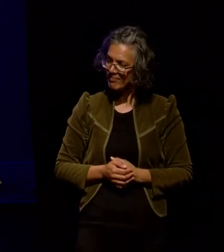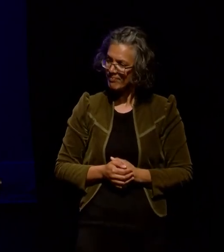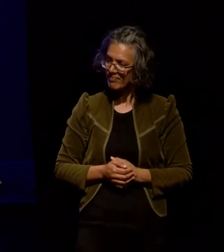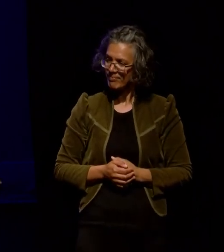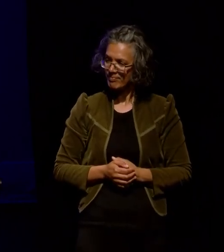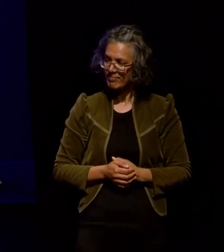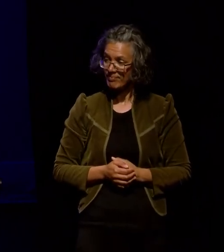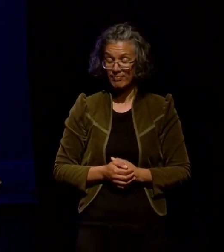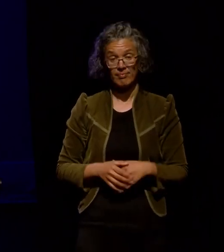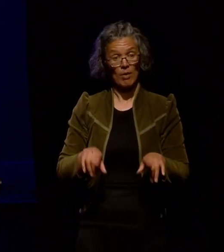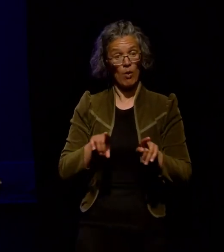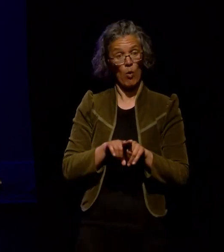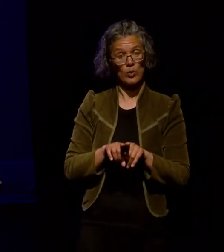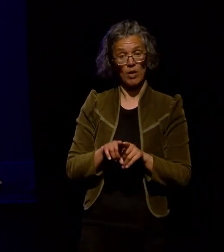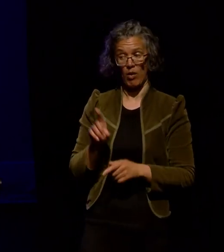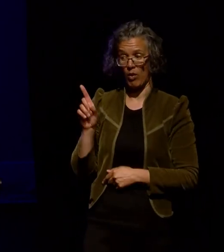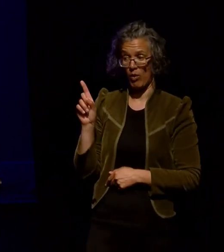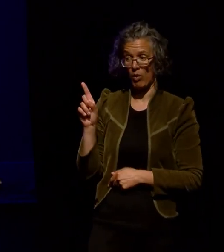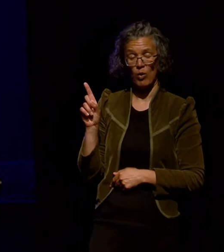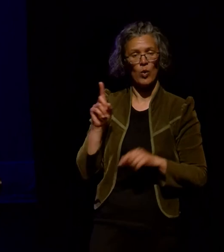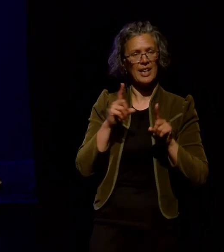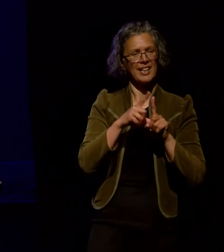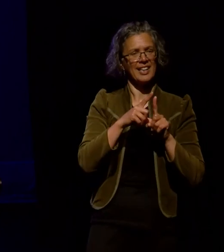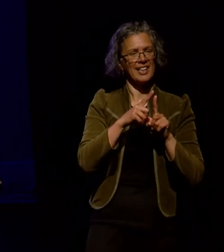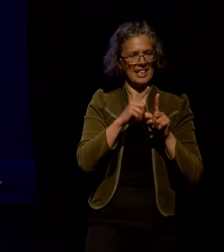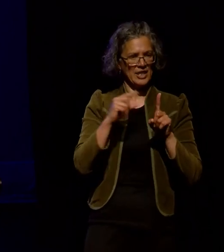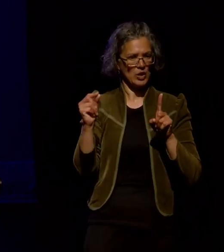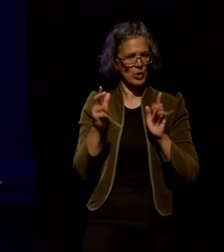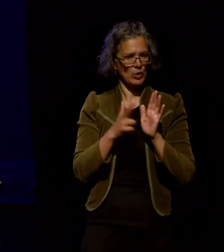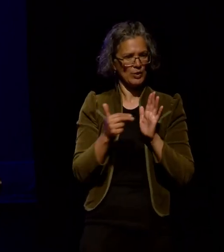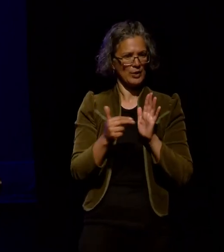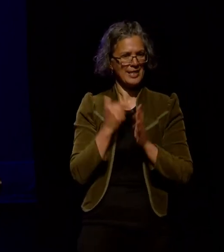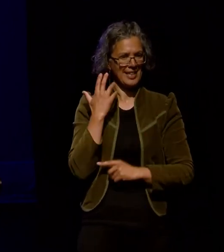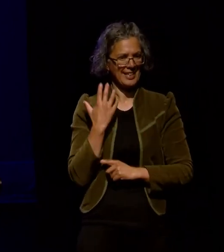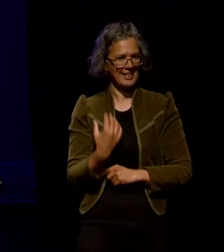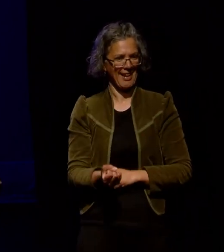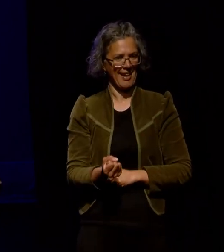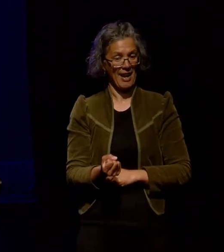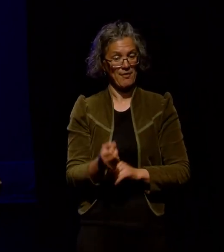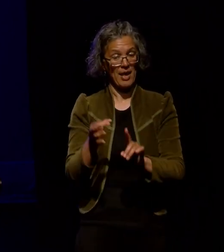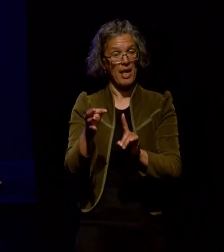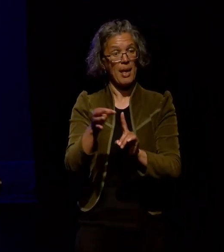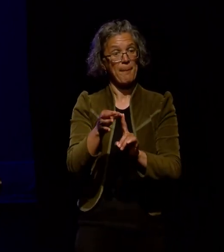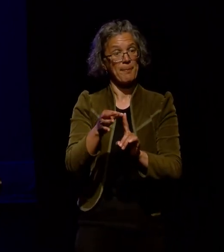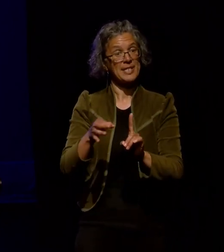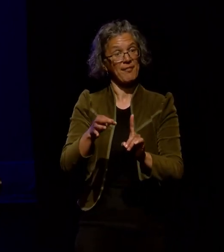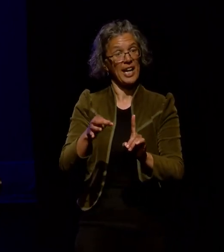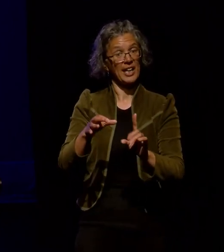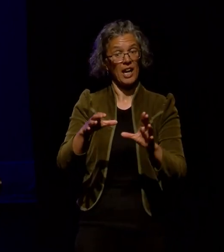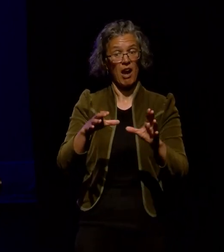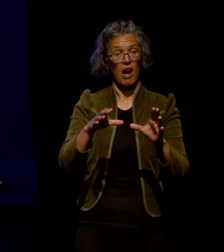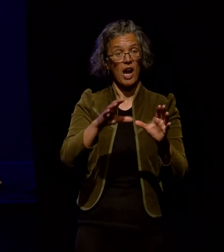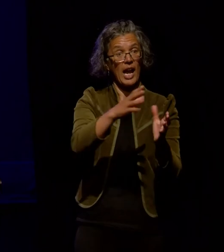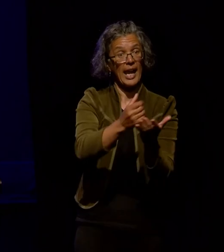But we also have this at the National Library. We have Digital New Zealand. Many Pacific collections from around Aotearoa are